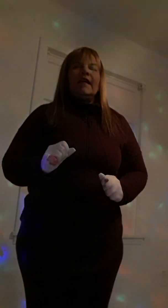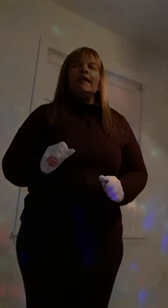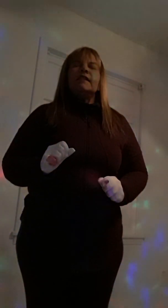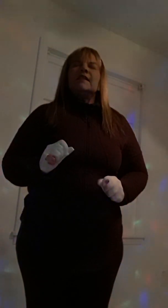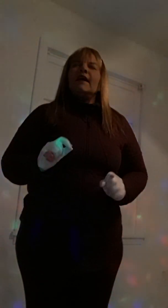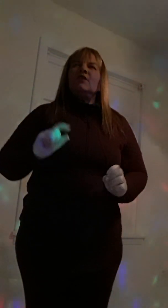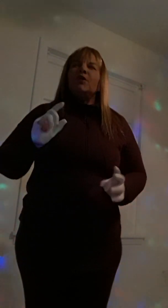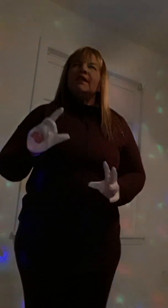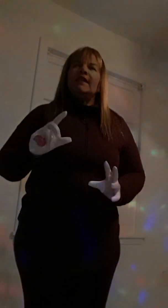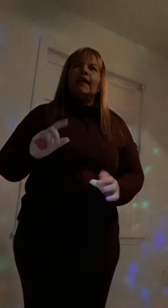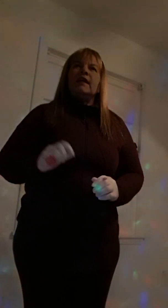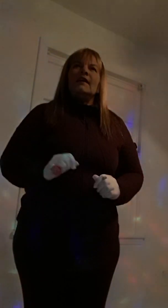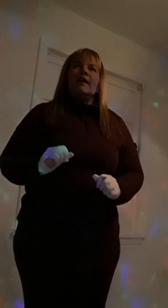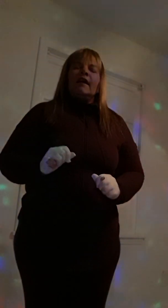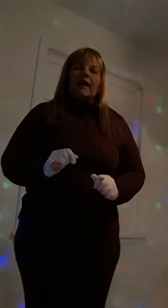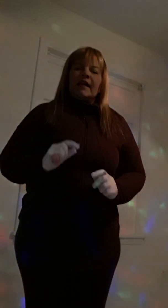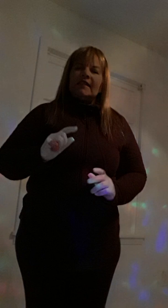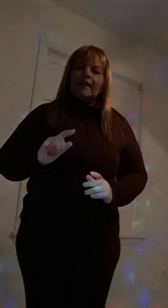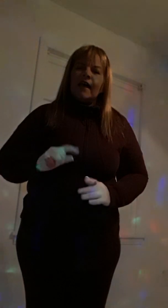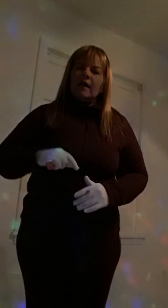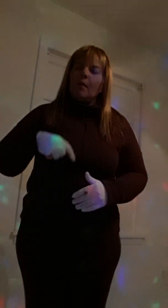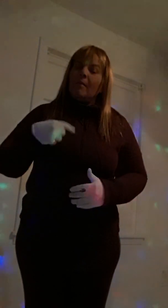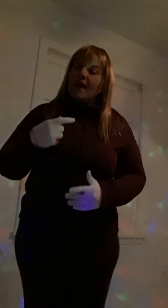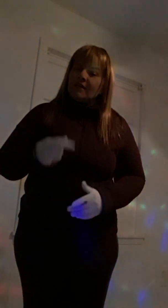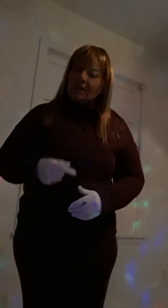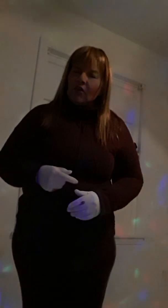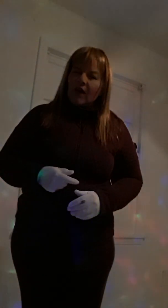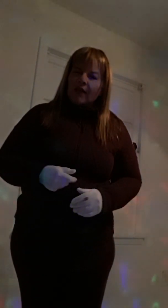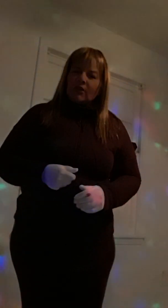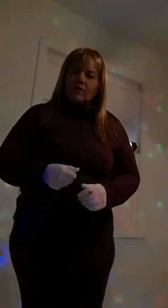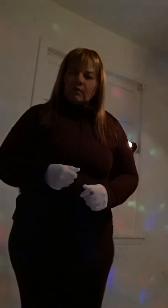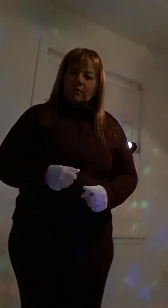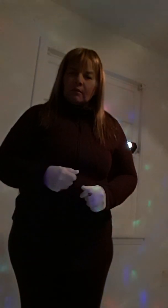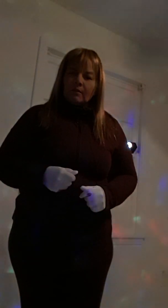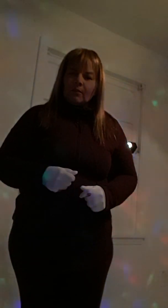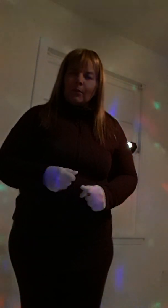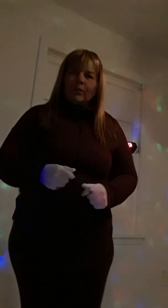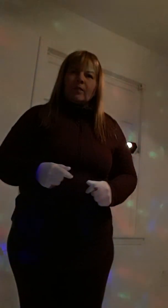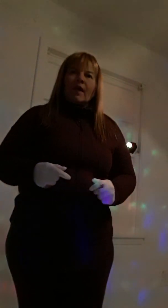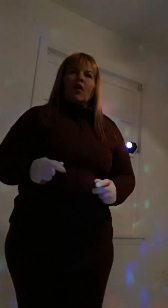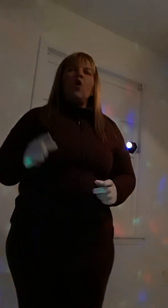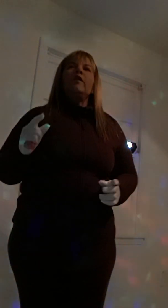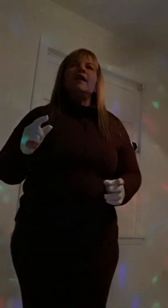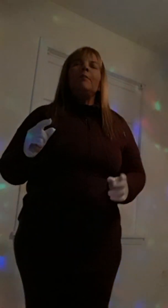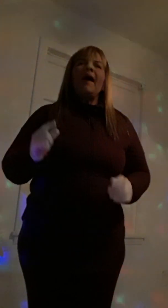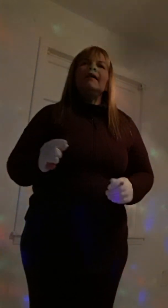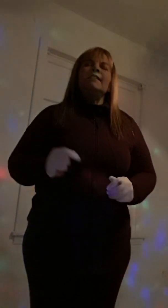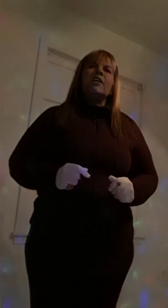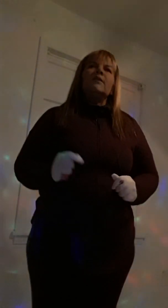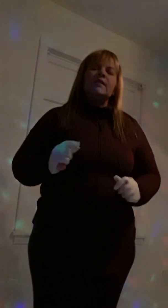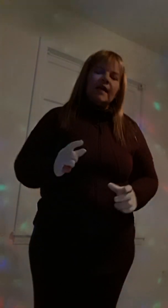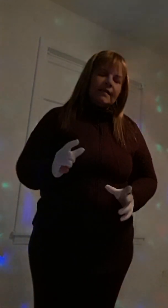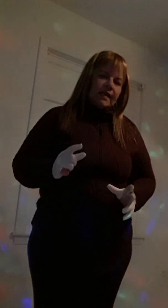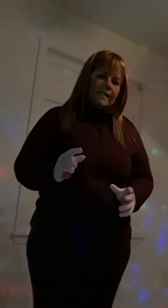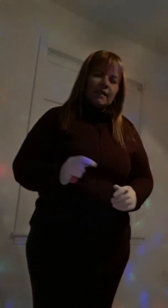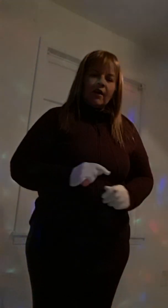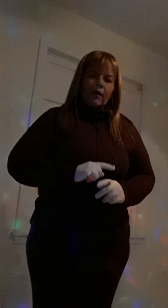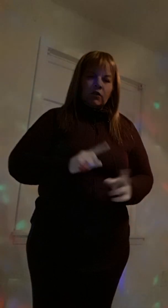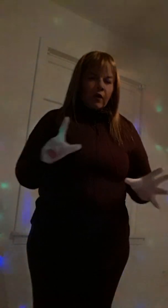is addressing, están mencionando all the bad circumstances, todas